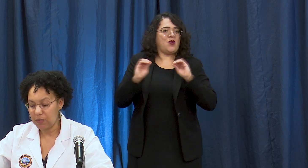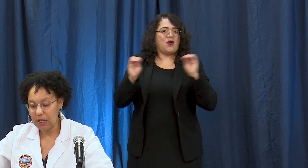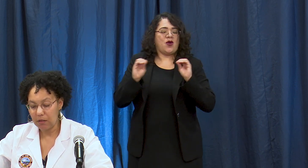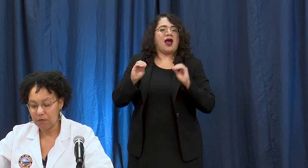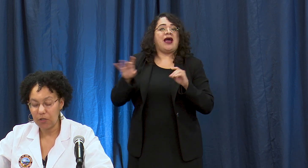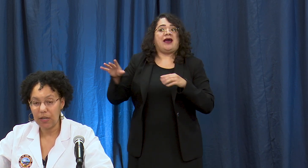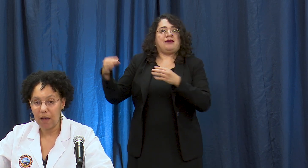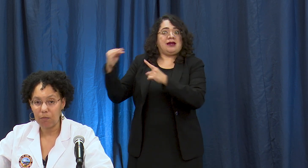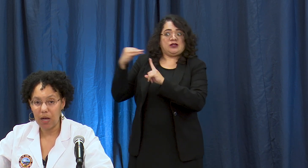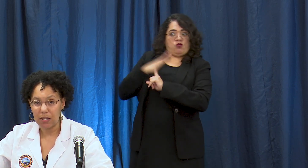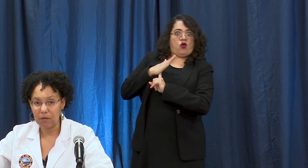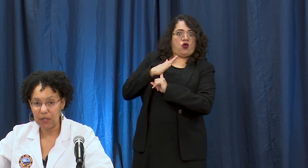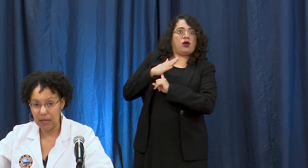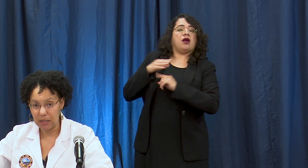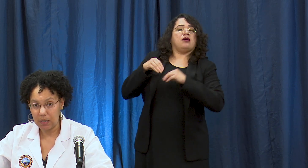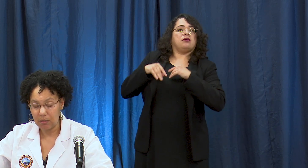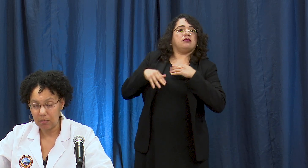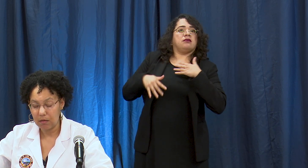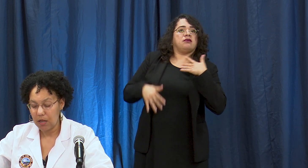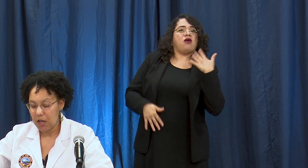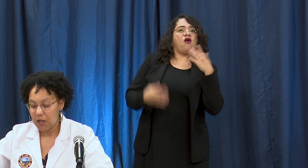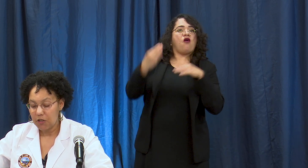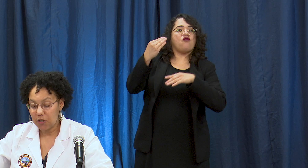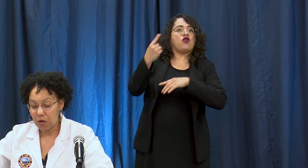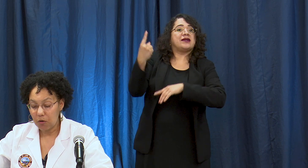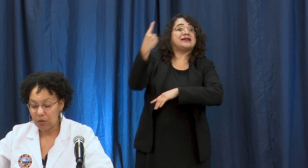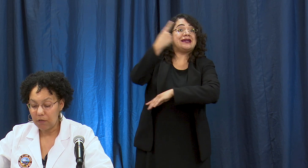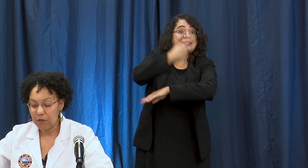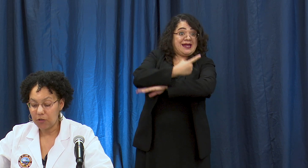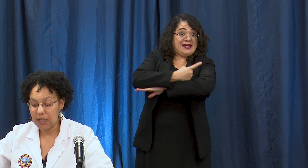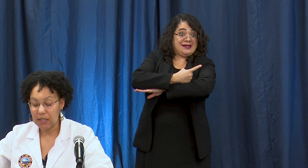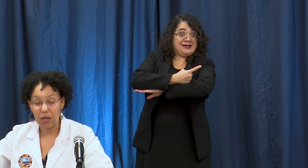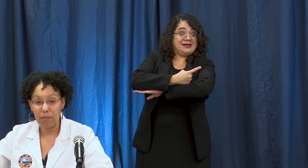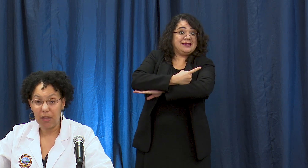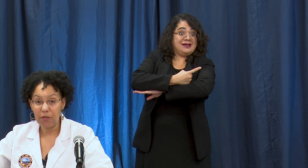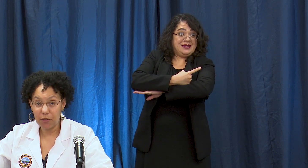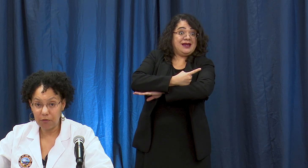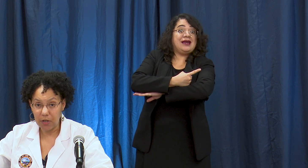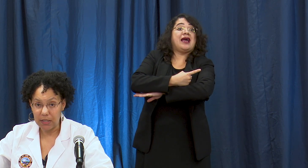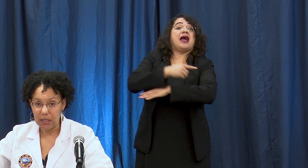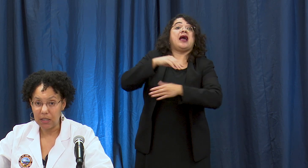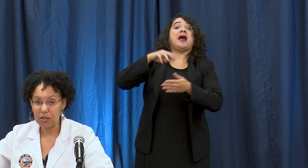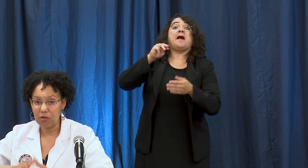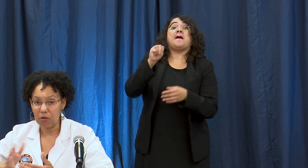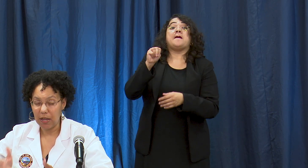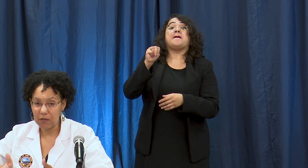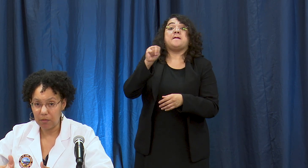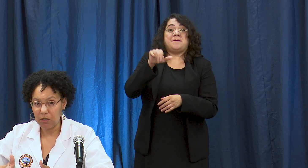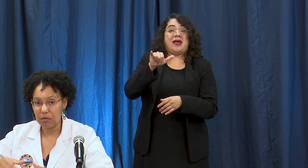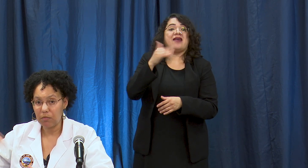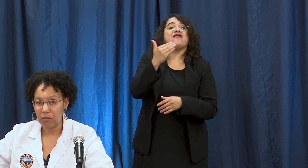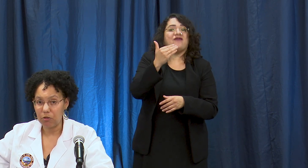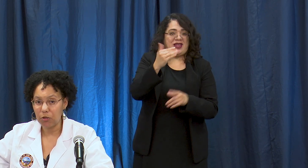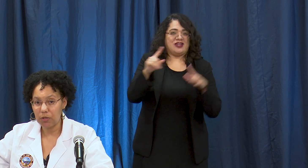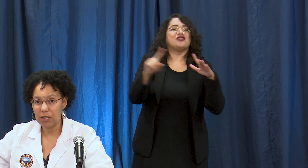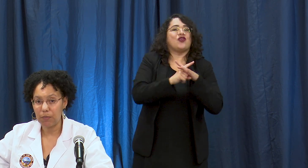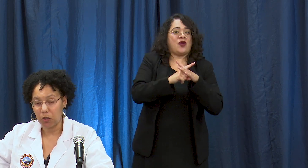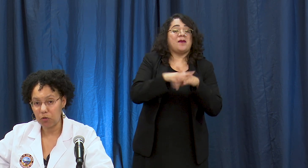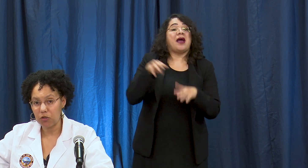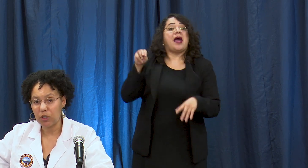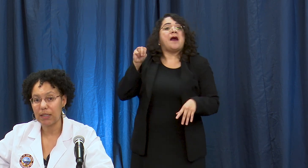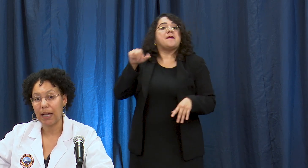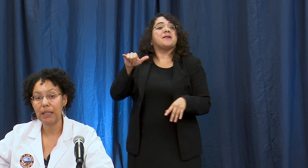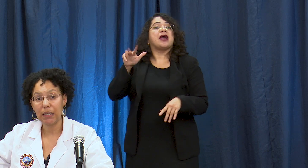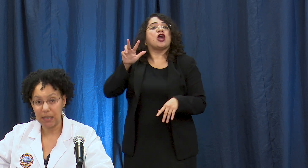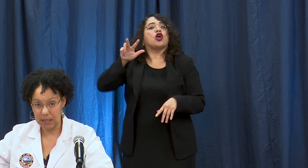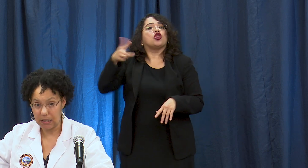May 15th for you to have a positive test. So if you're tested on May 3rd, for instance, you don't have symptoms, you knew you were